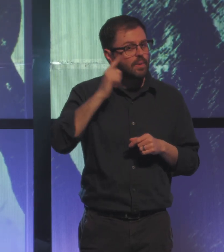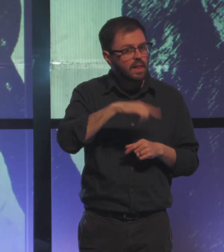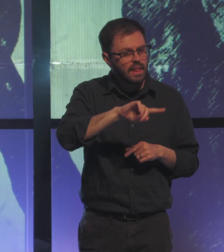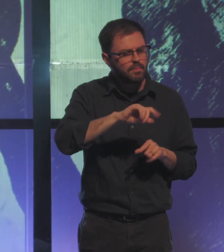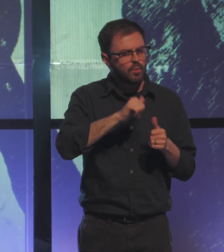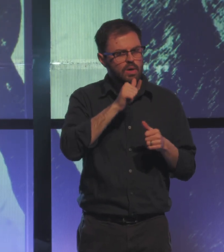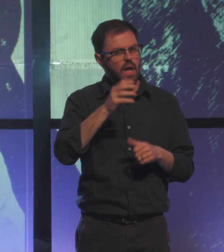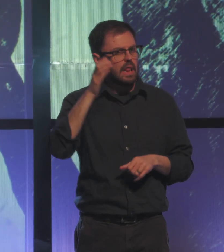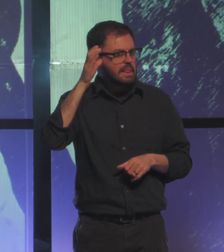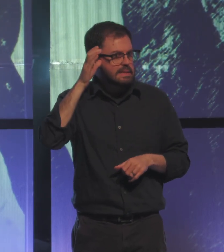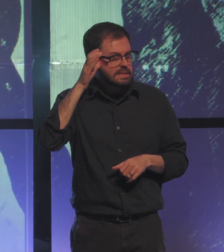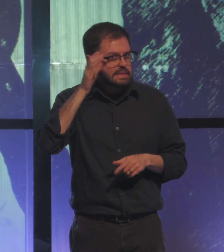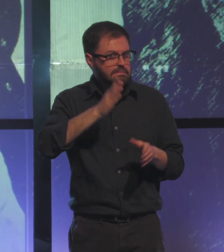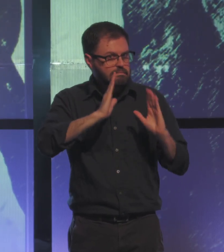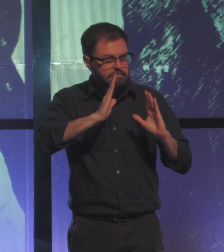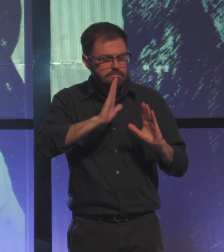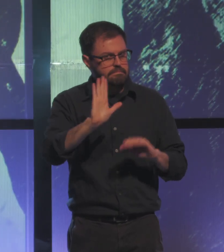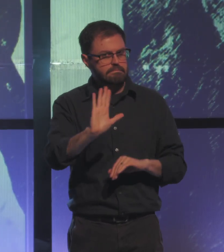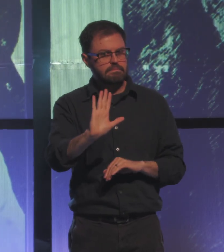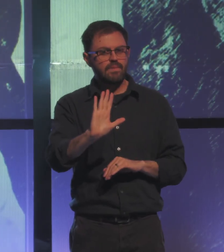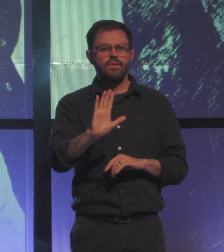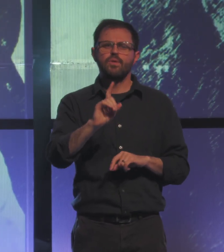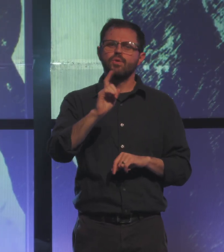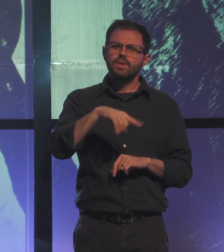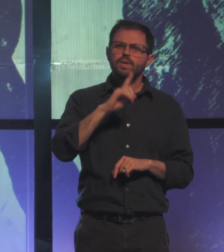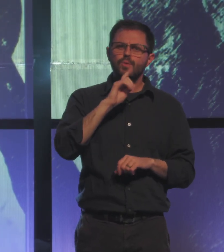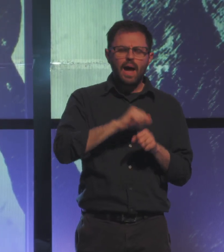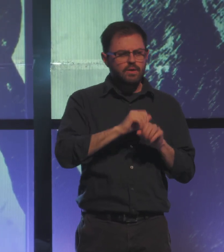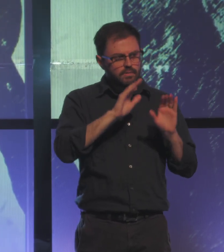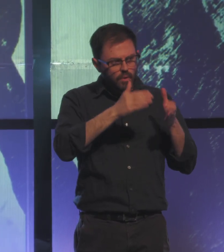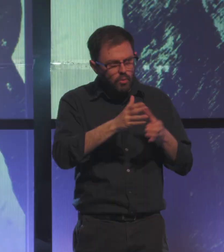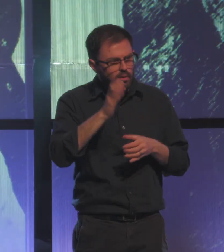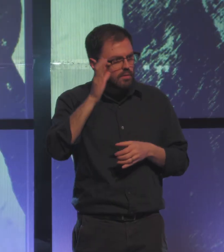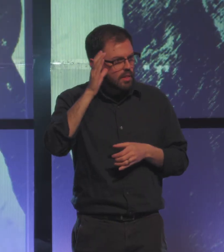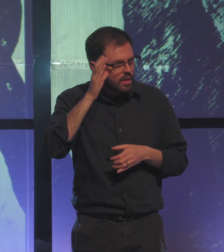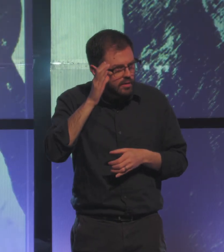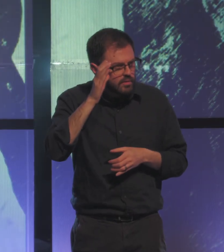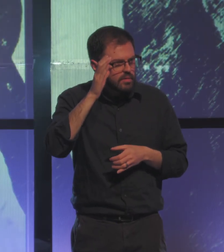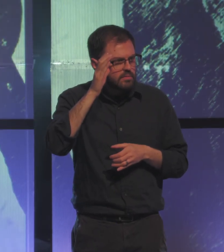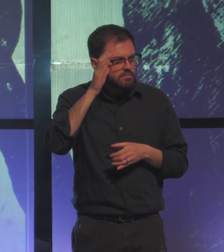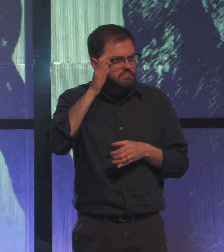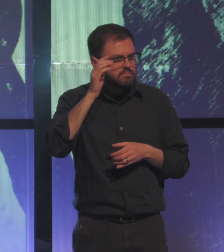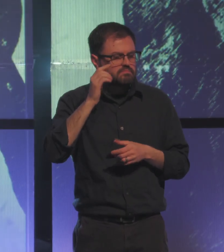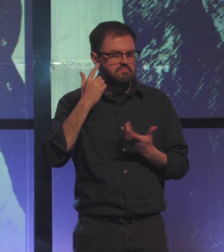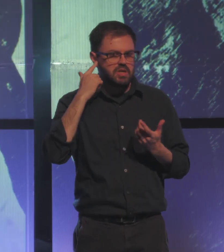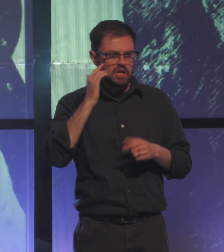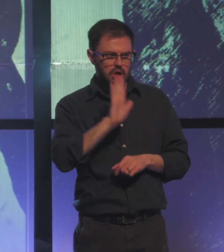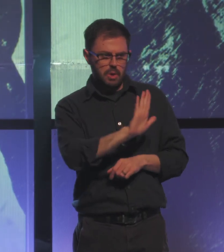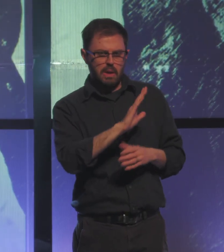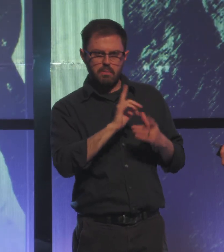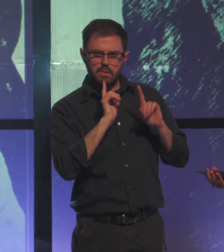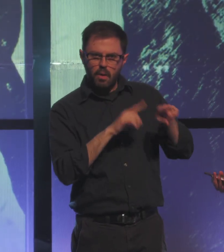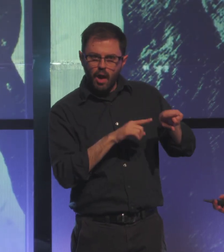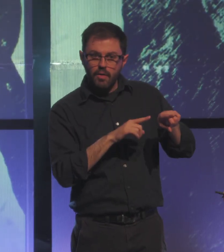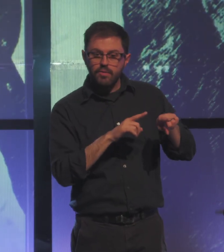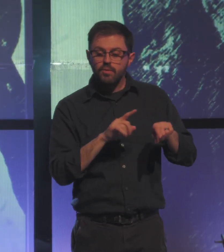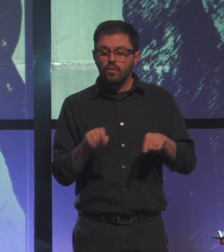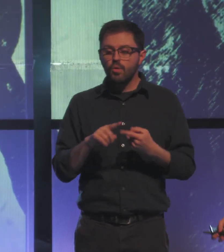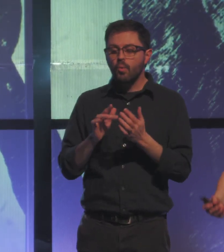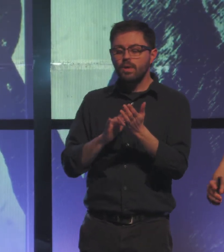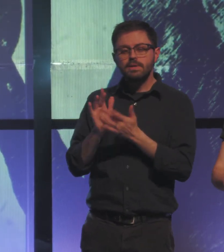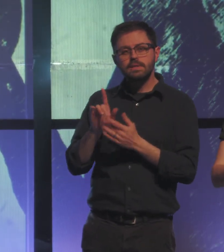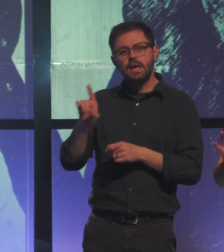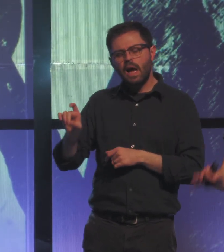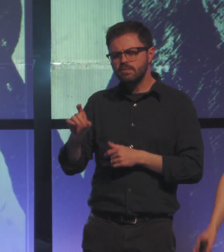actually listening. And so stay present long enough to actually hear them. I can imagine when Jesus asked Bartimaeus, what do you want me to